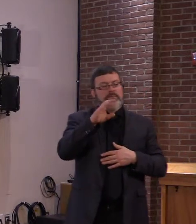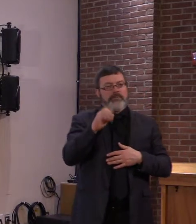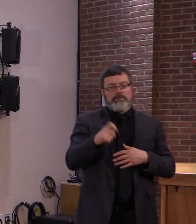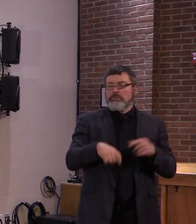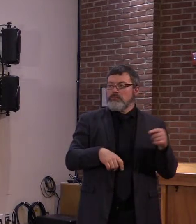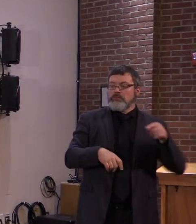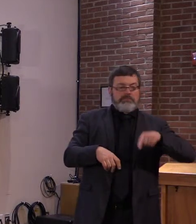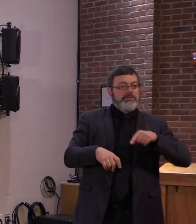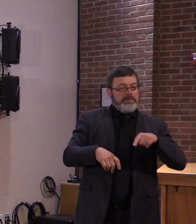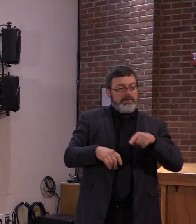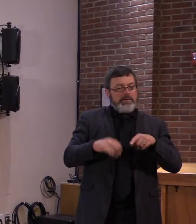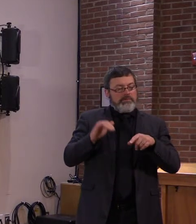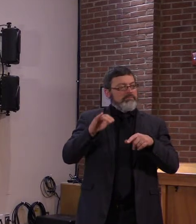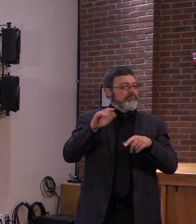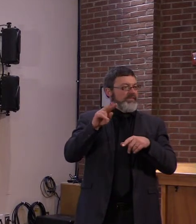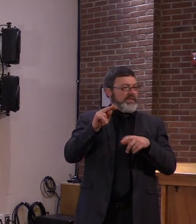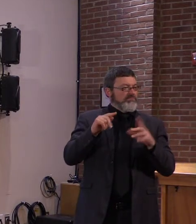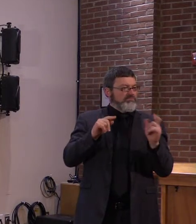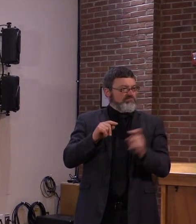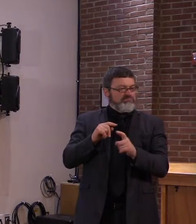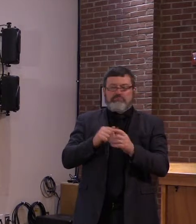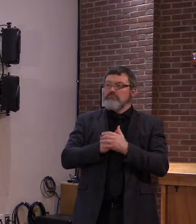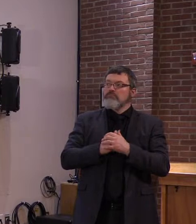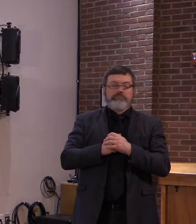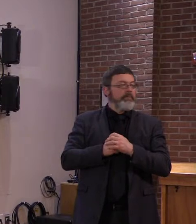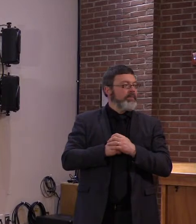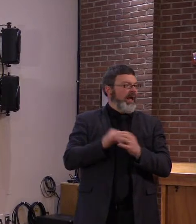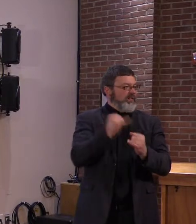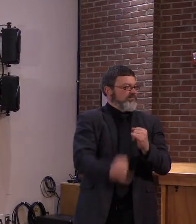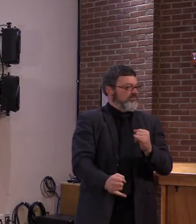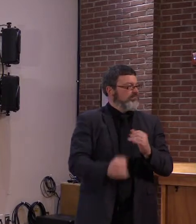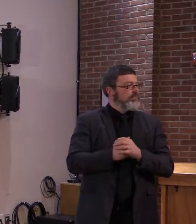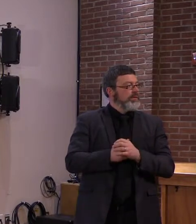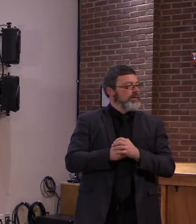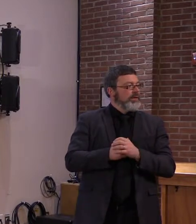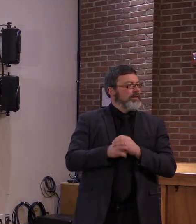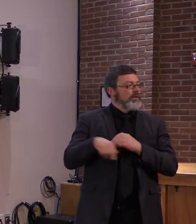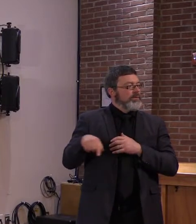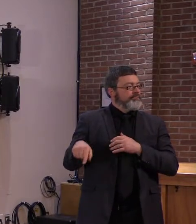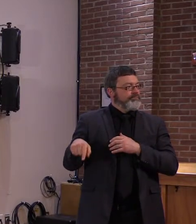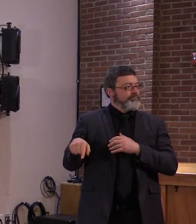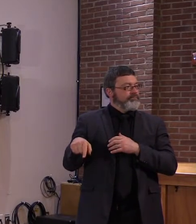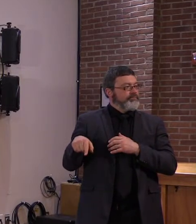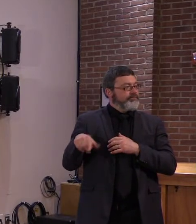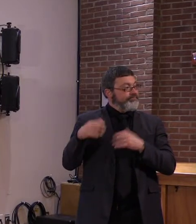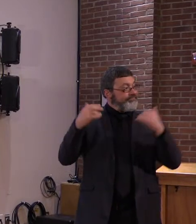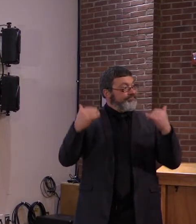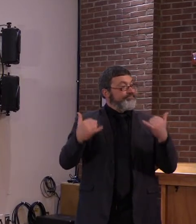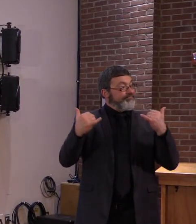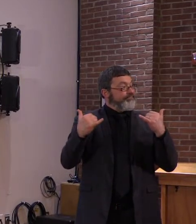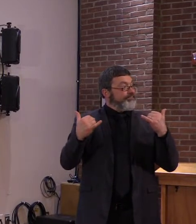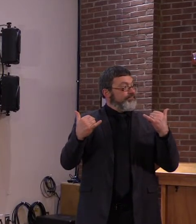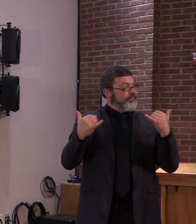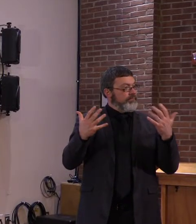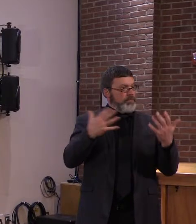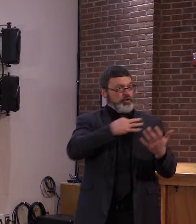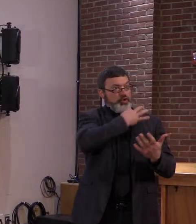questioned yourself if you're walking into stores without a mask or into gatherings where people would have masks